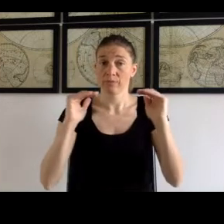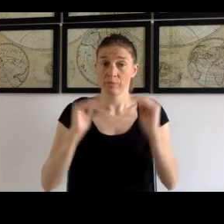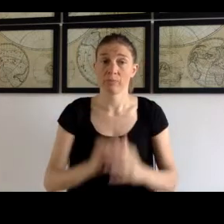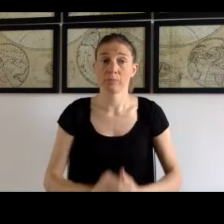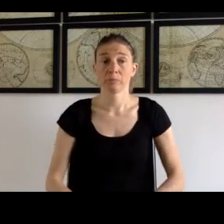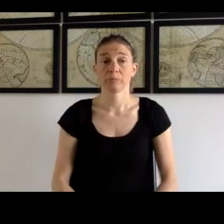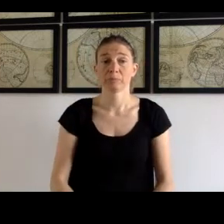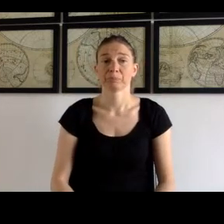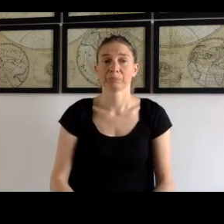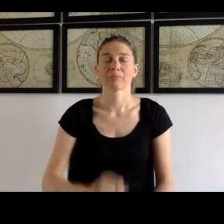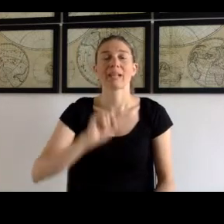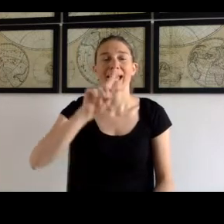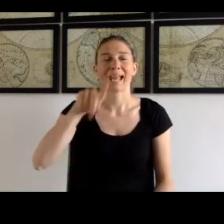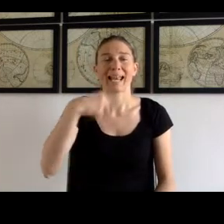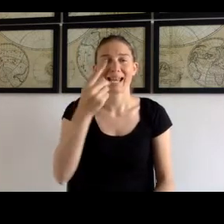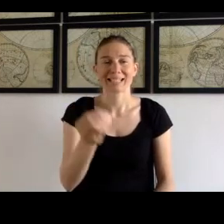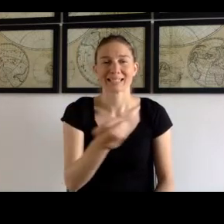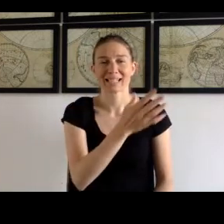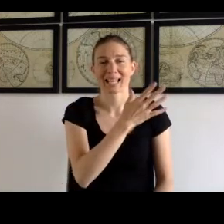Next.